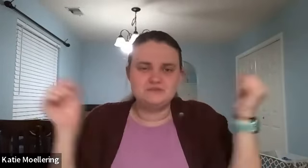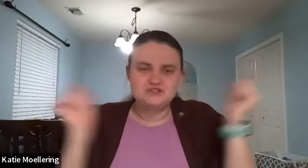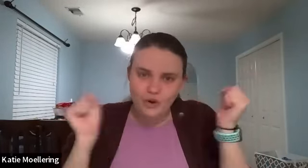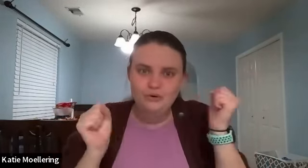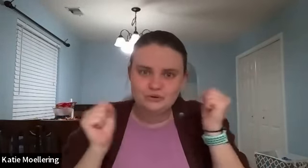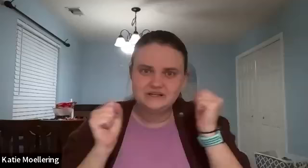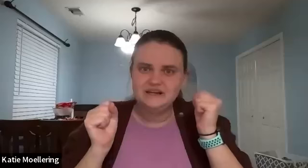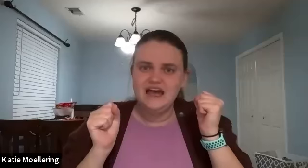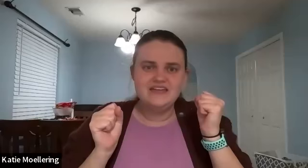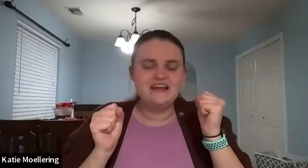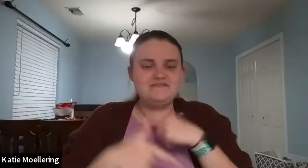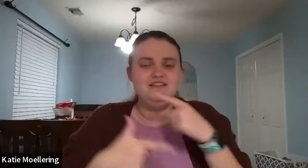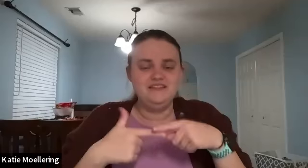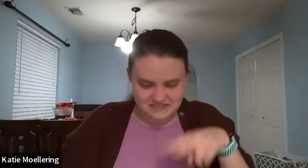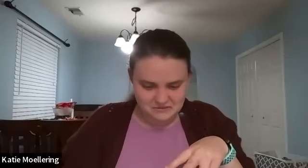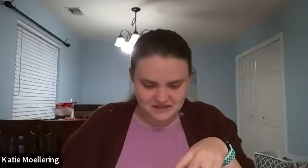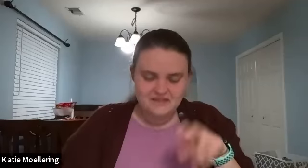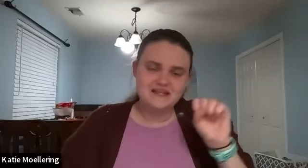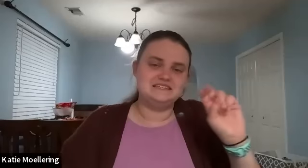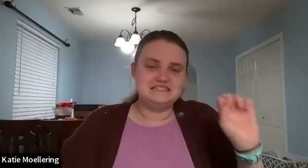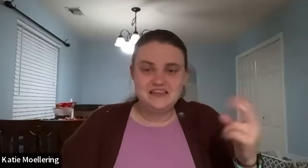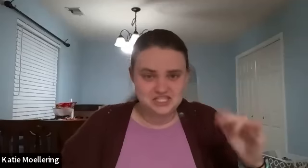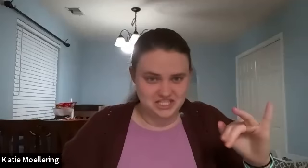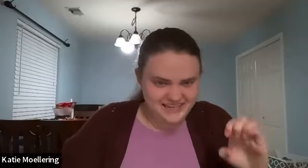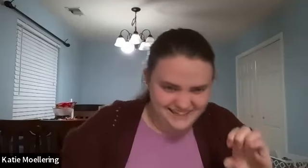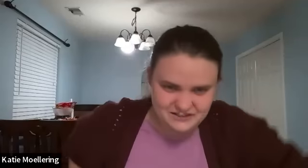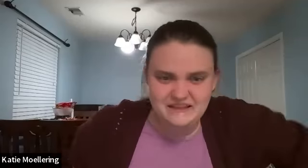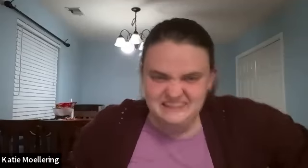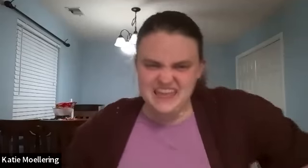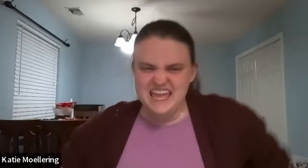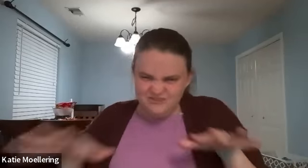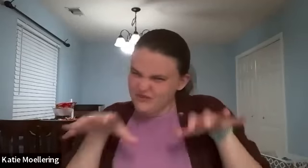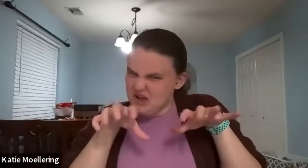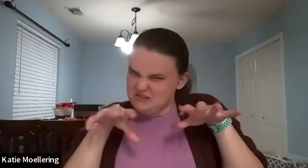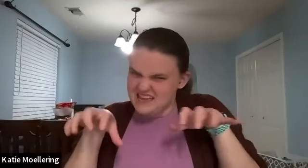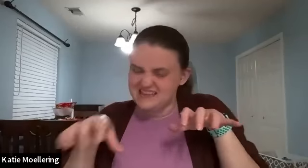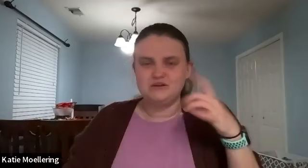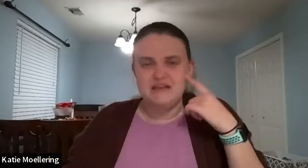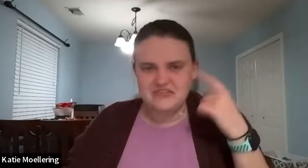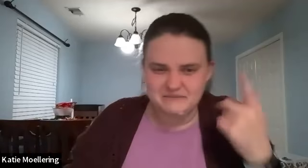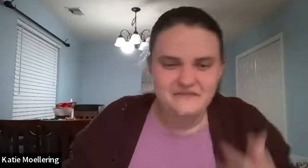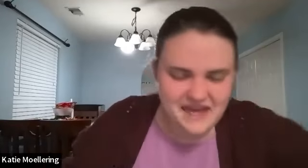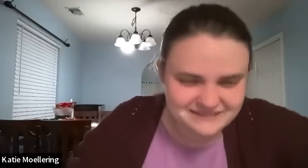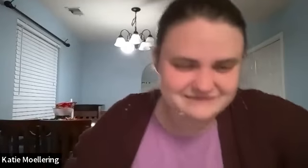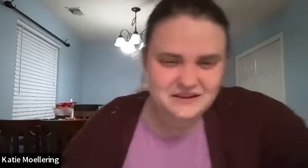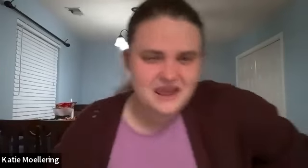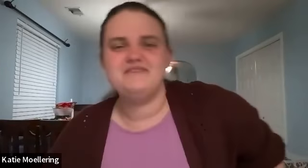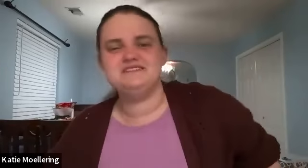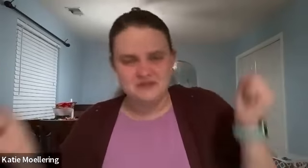was cold. And then I finally looked at them like, that's a slushy. And they're like, it's frozen. So I think about that every time I think